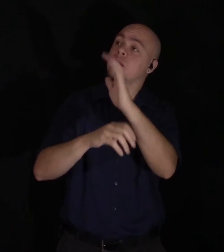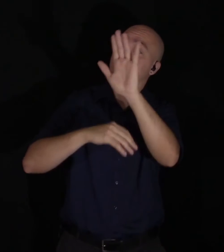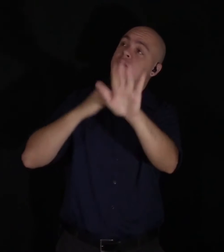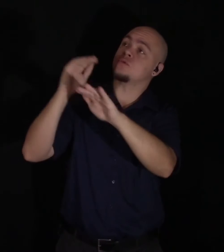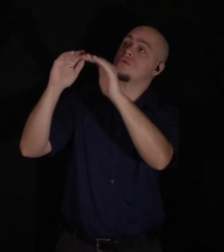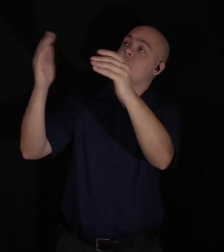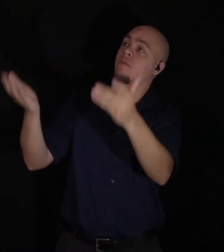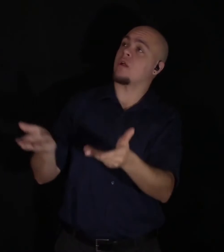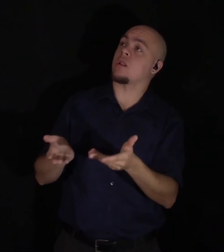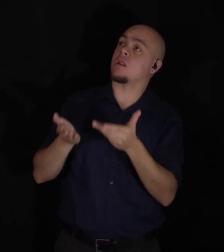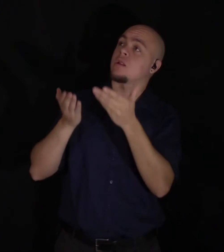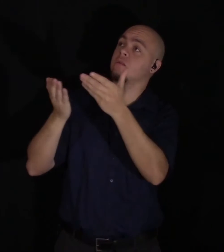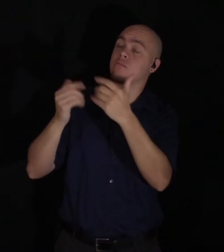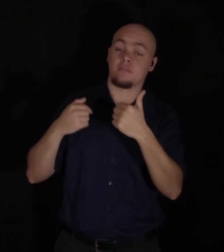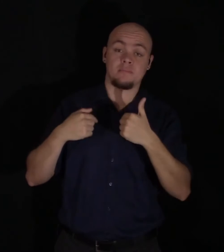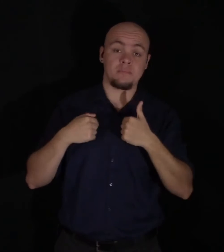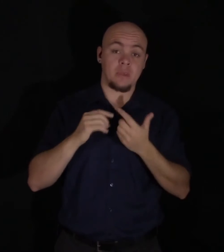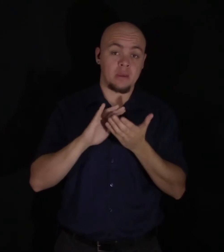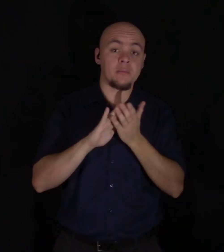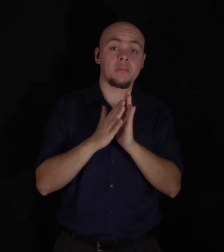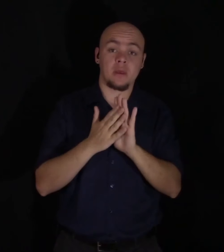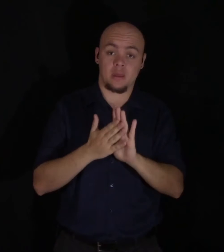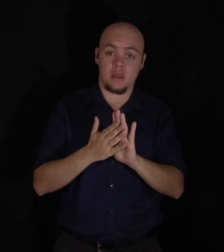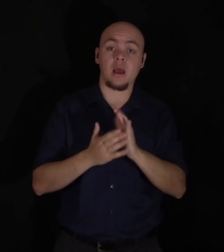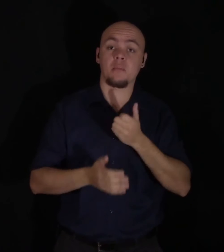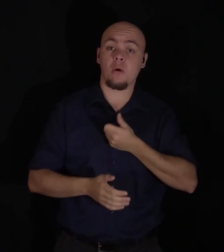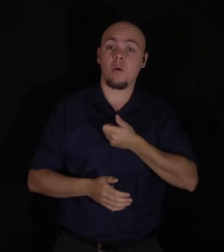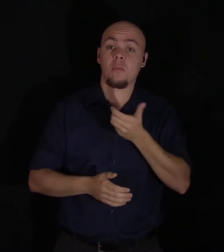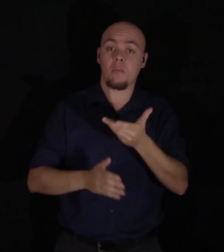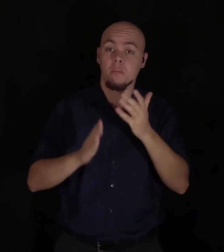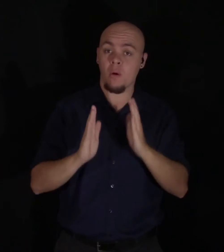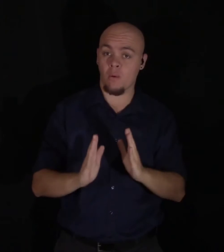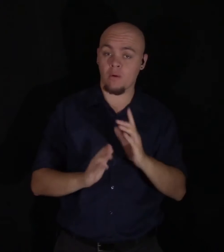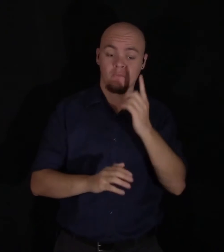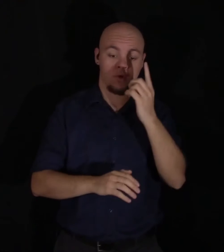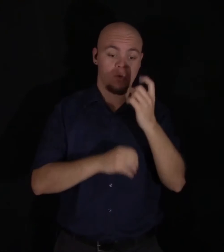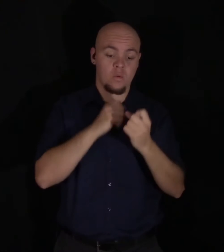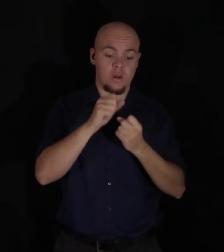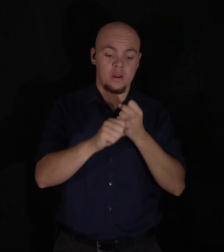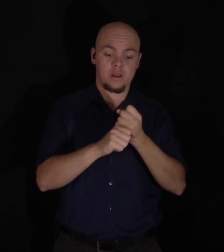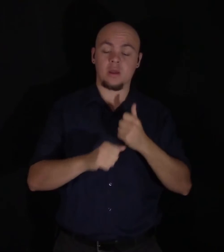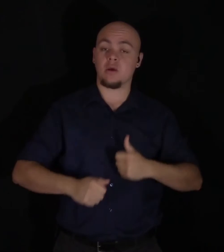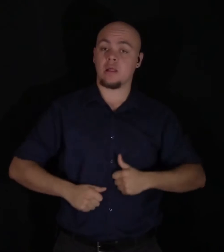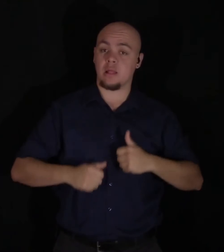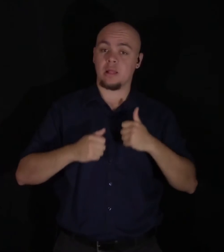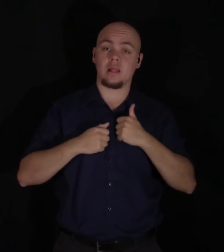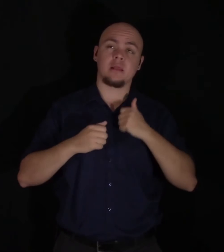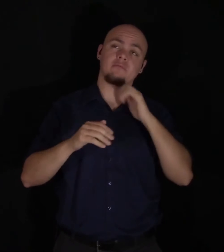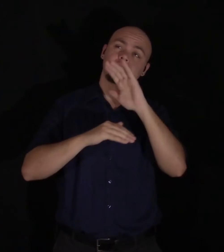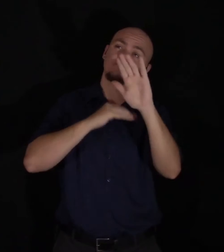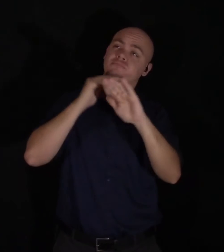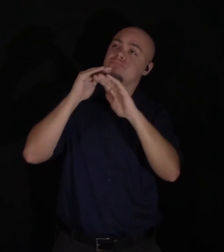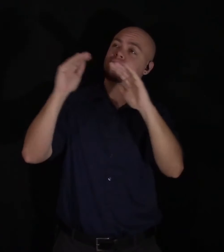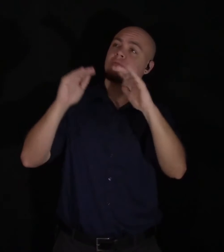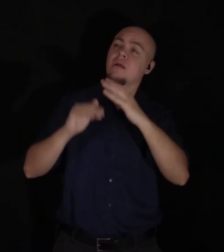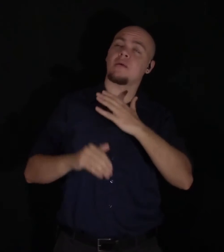I also became a poet, and for 1 year lived in a paradise of my own creation.